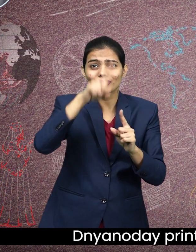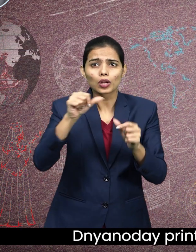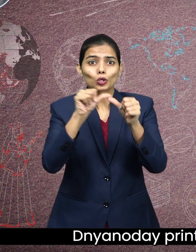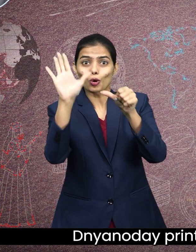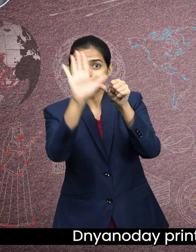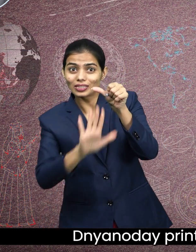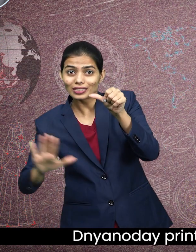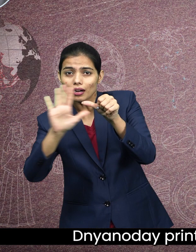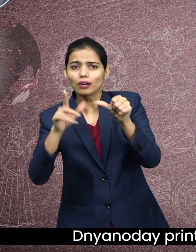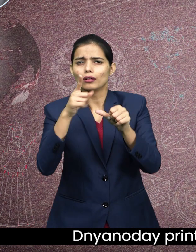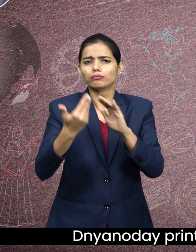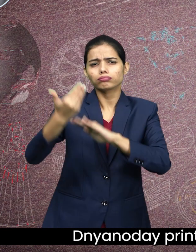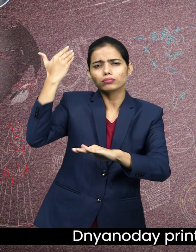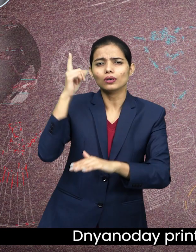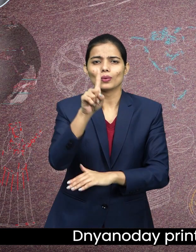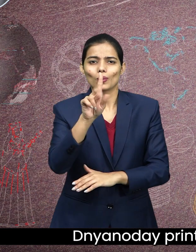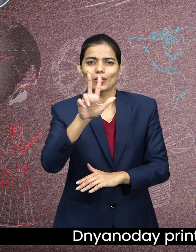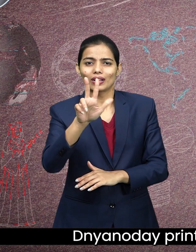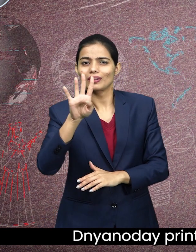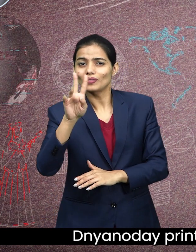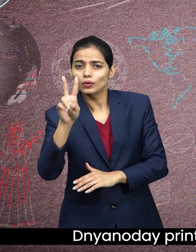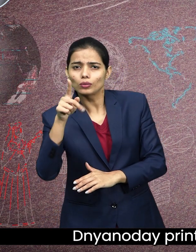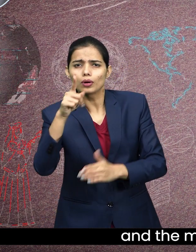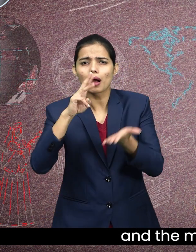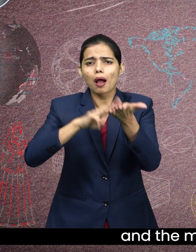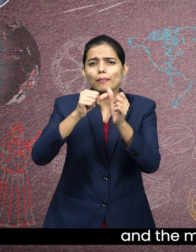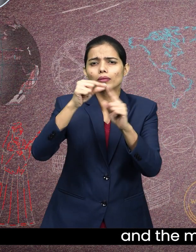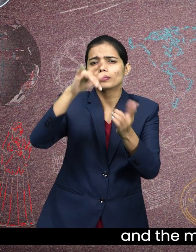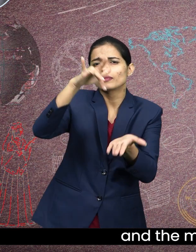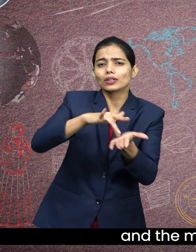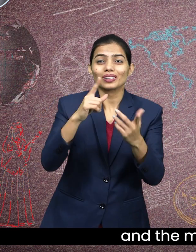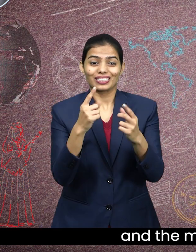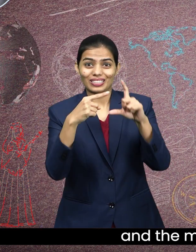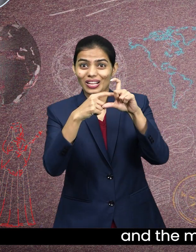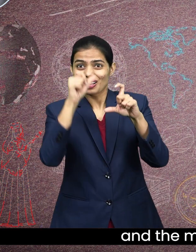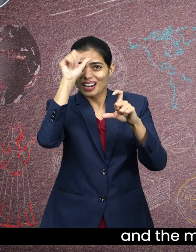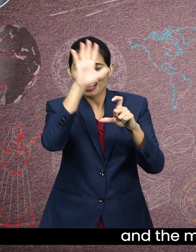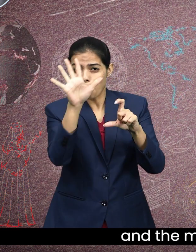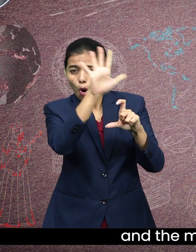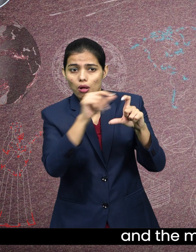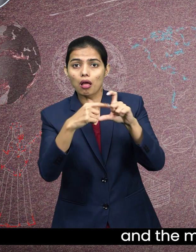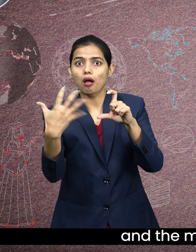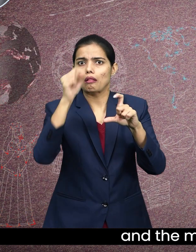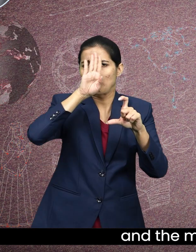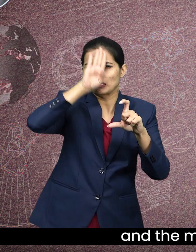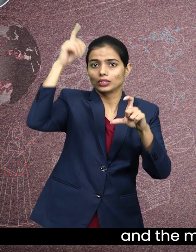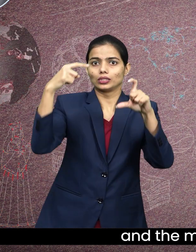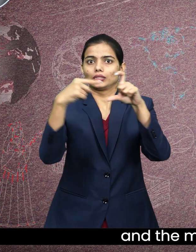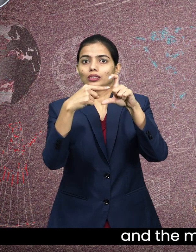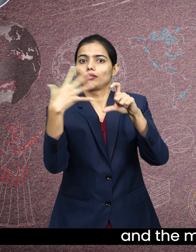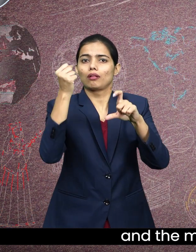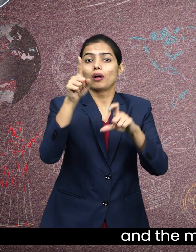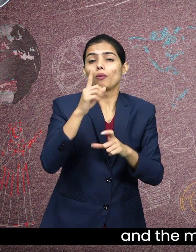Nyodai printed the map of Asia in 1842 and the map of Europe in 1851.